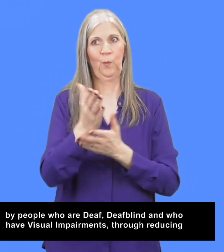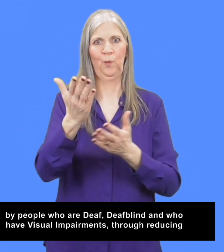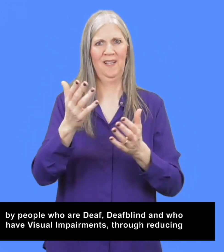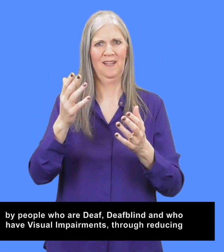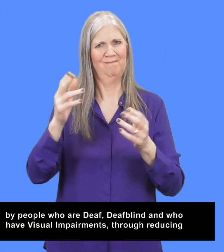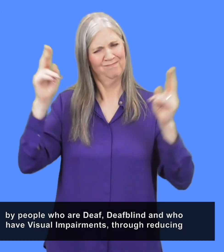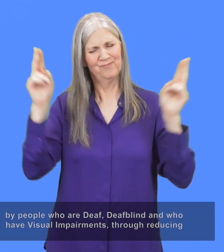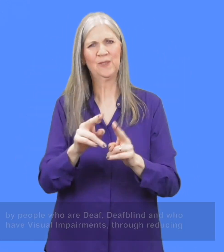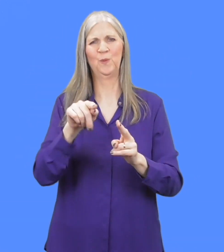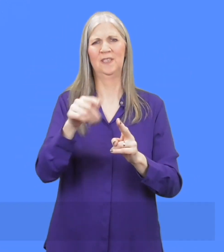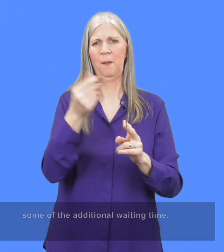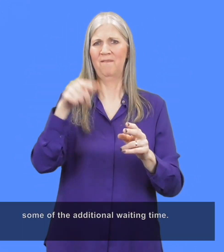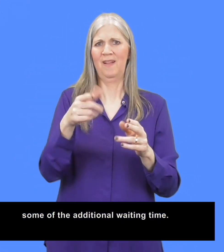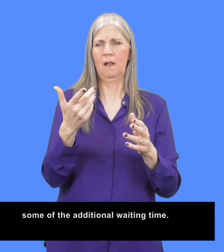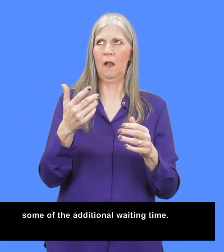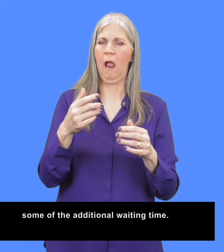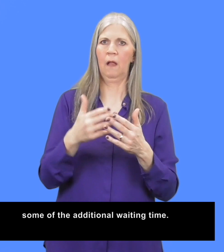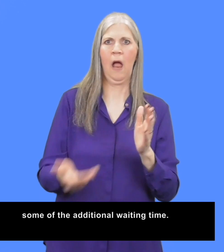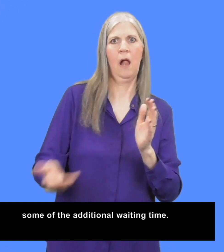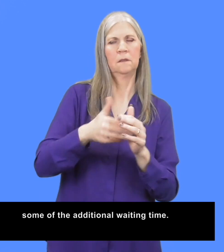through reducing some of the additional waiting time.